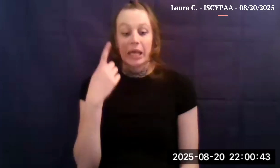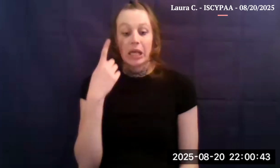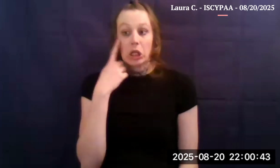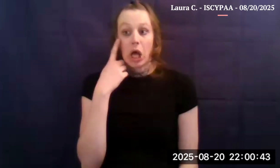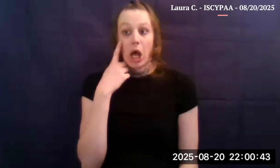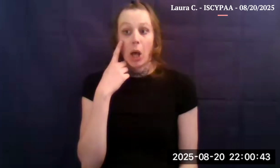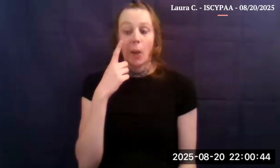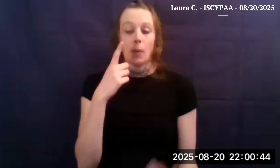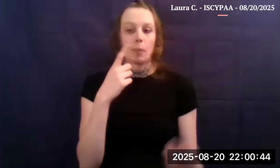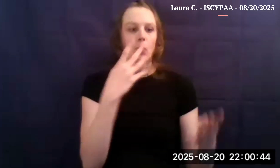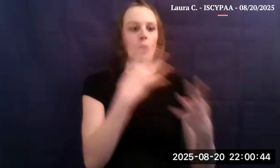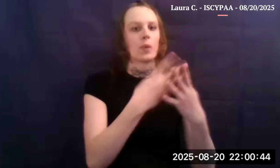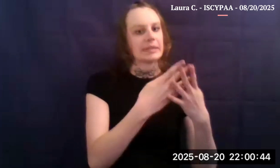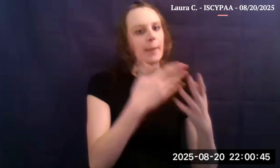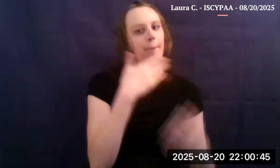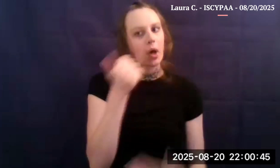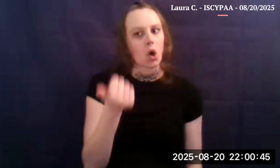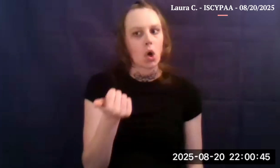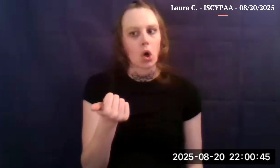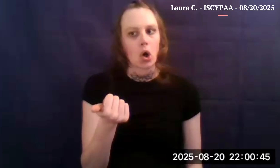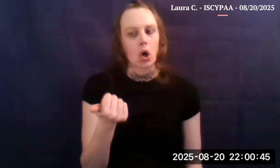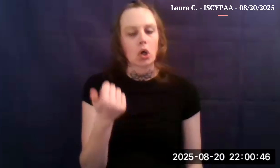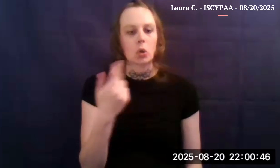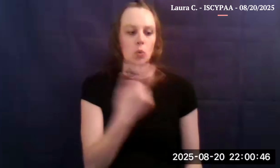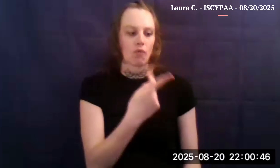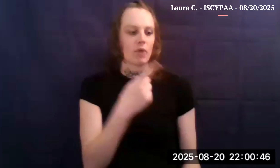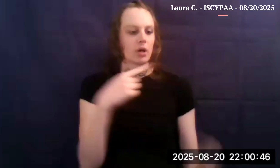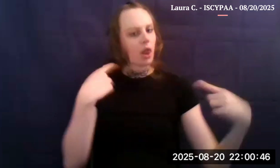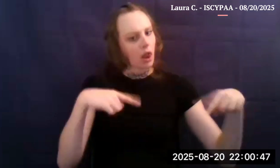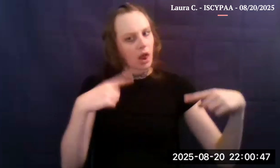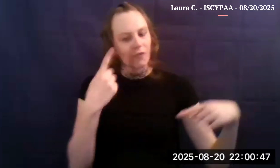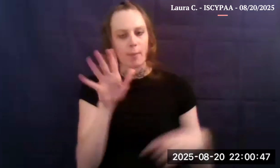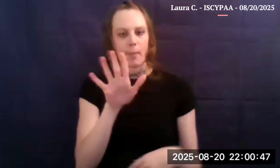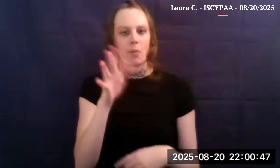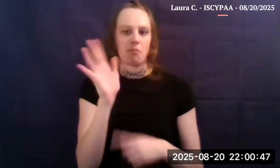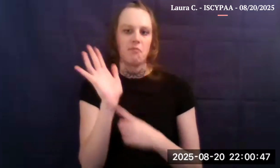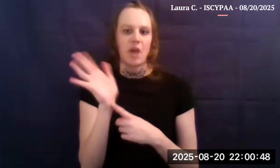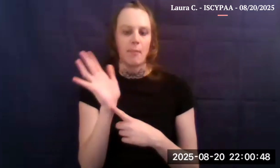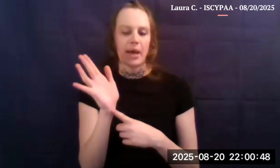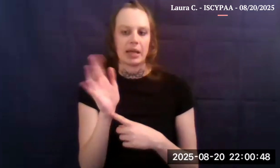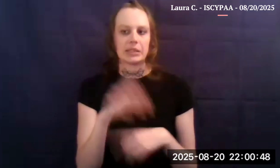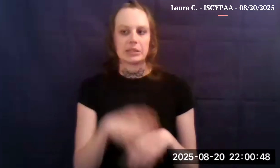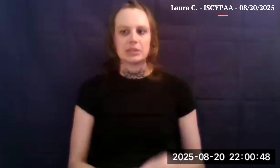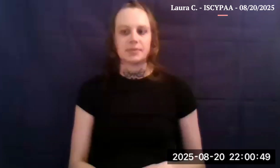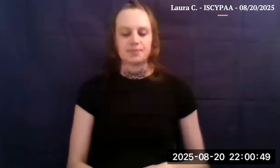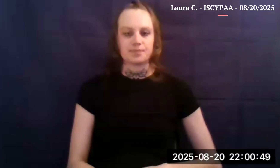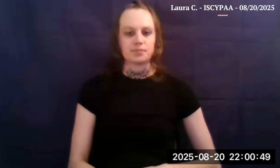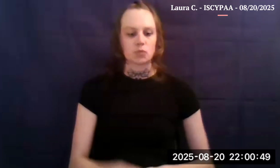better option. So we argued back and forth for like 5 minutes. He's like, no, you're going to treatment. Took me in before the judge.